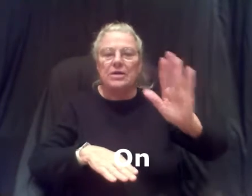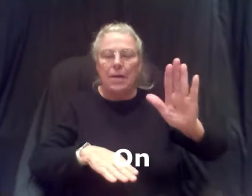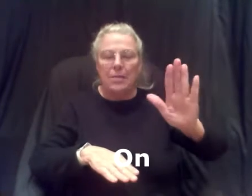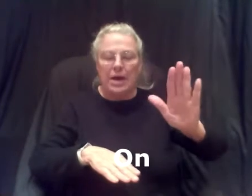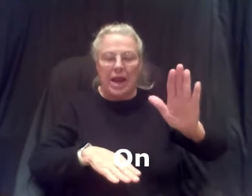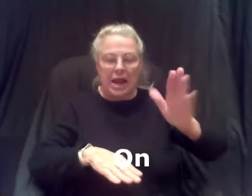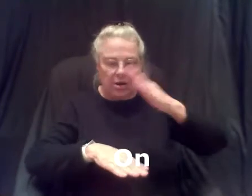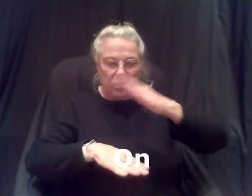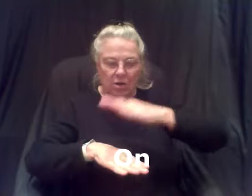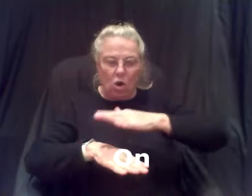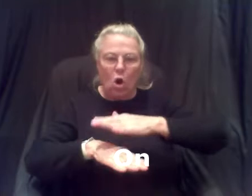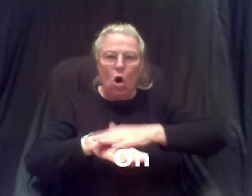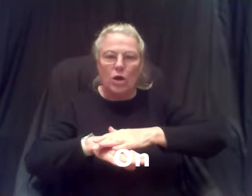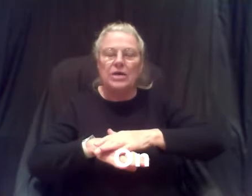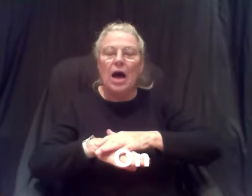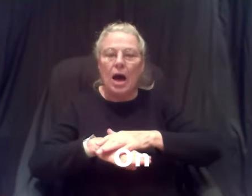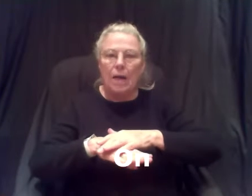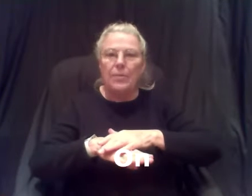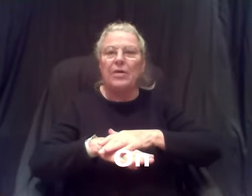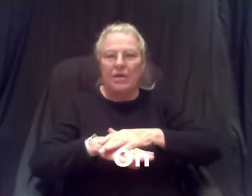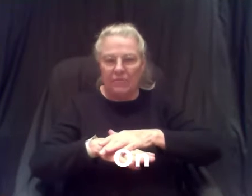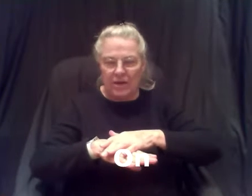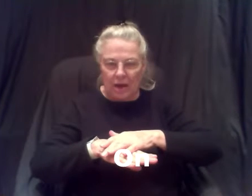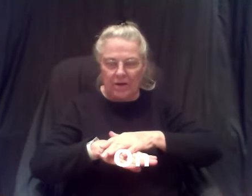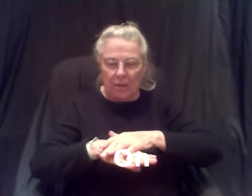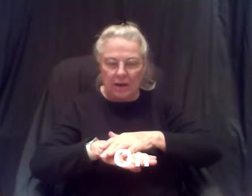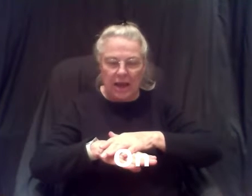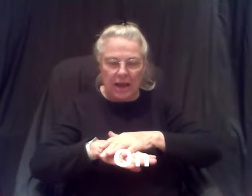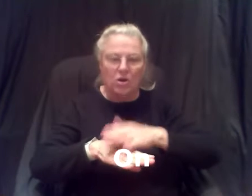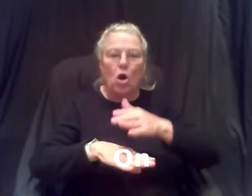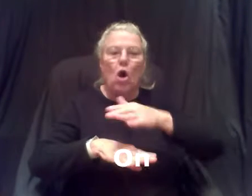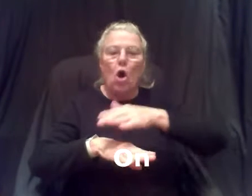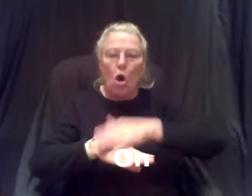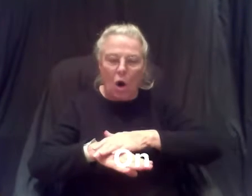dominant hand on top of the non-dominant hand. On.